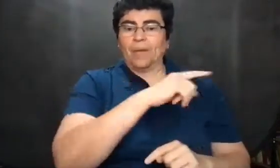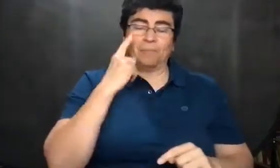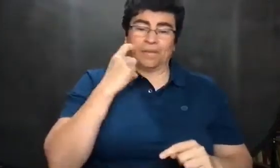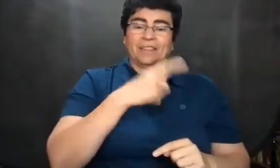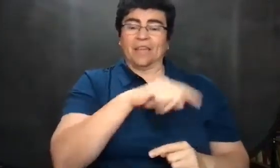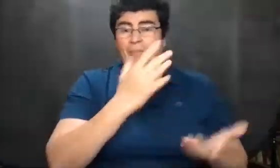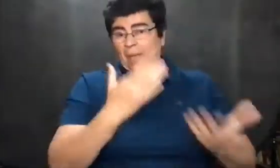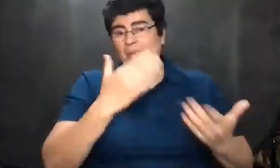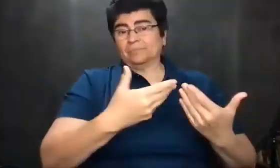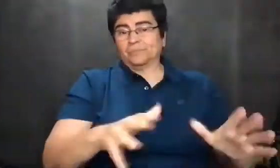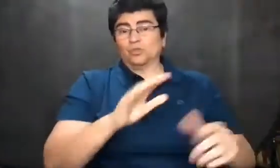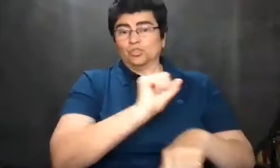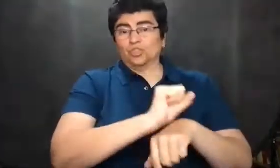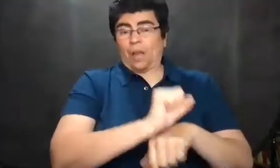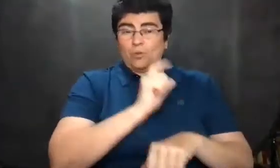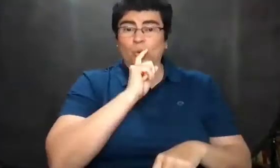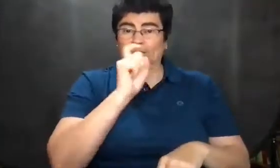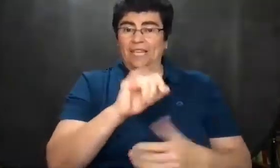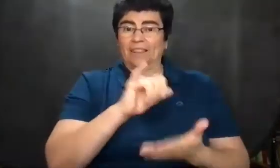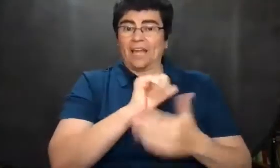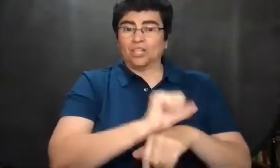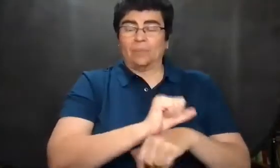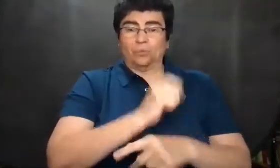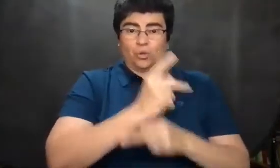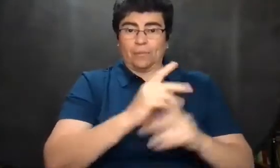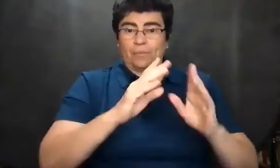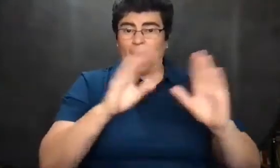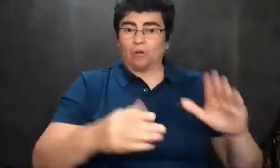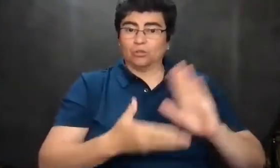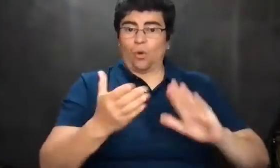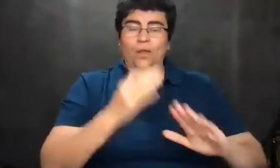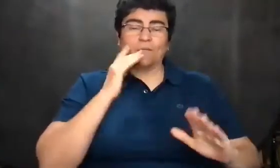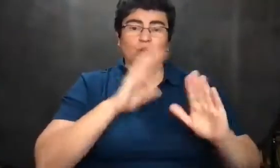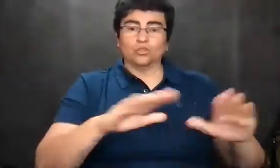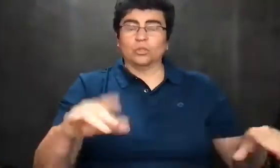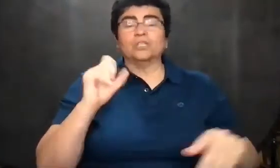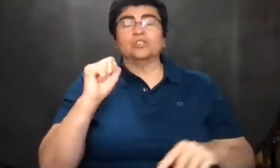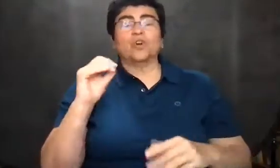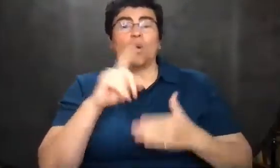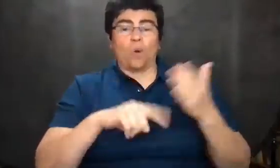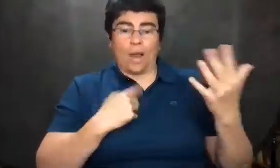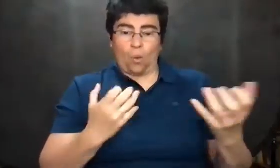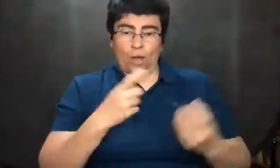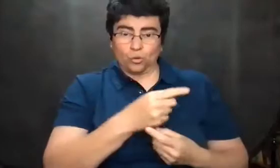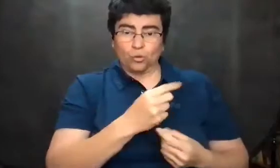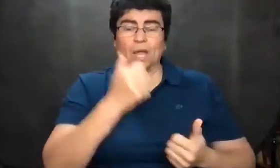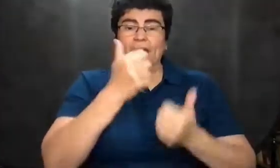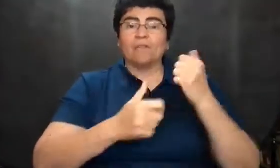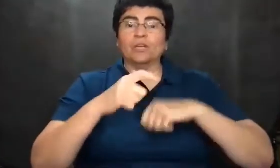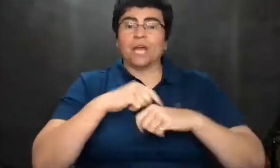lose your job and you really need that job to keep that house going for your children. She said, so what I want you to do is every time you get paid, I want you to put money